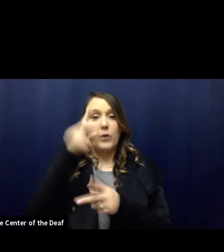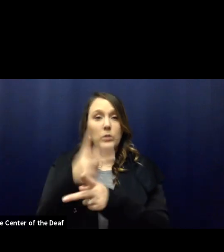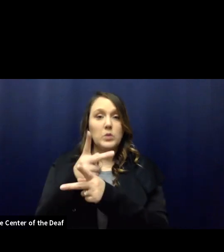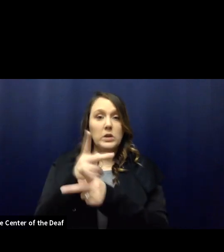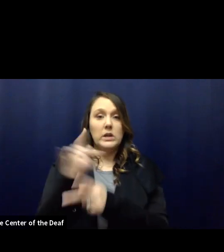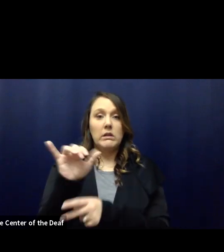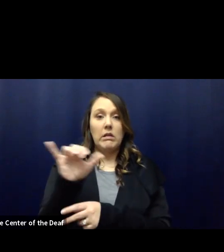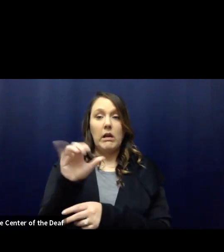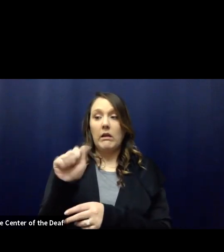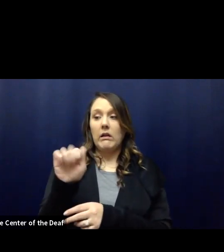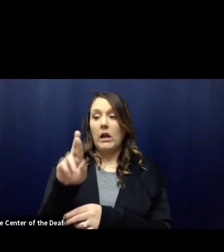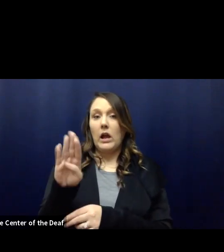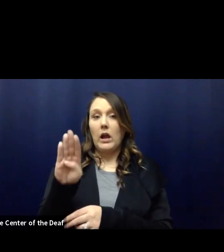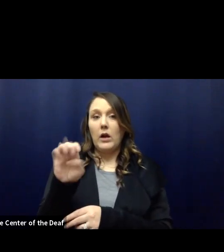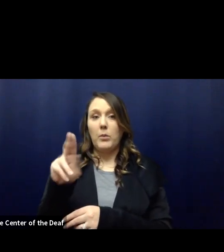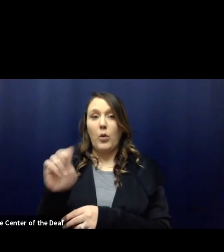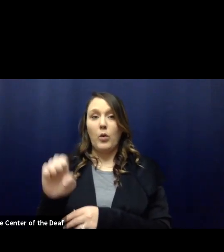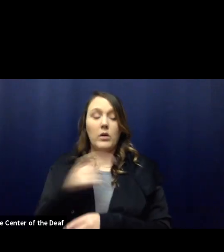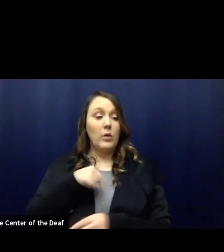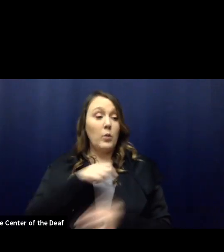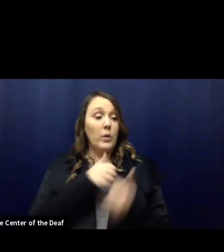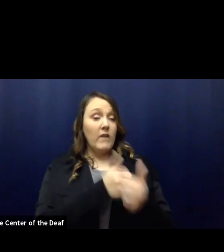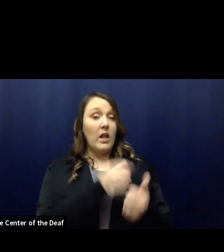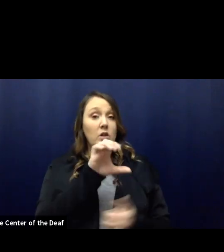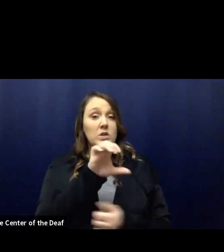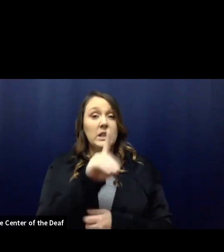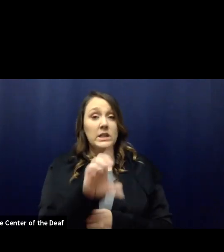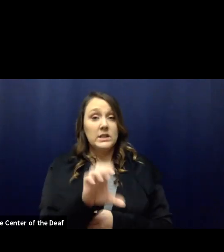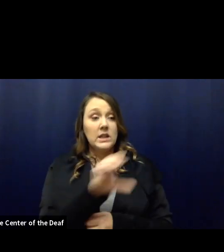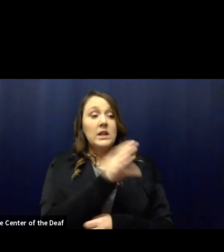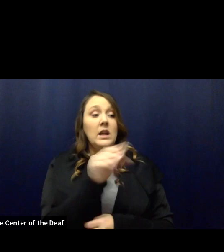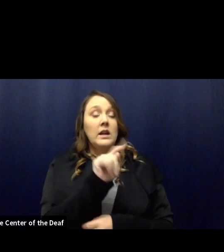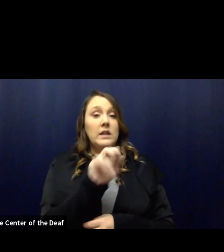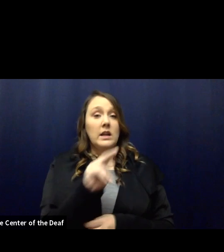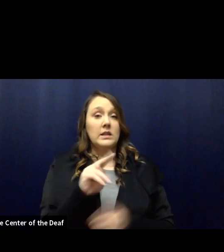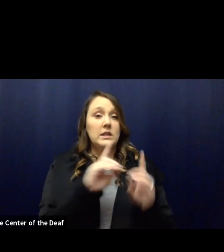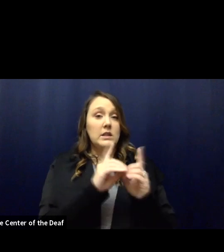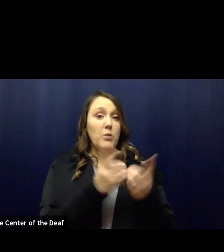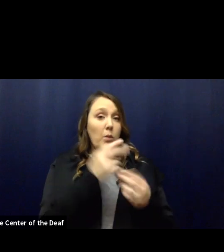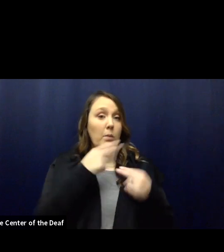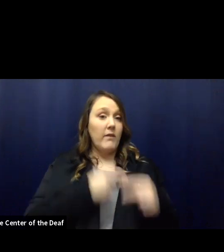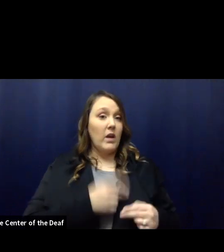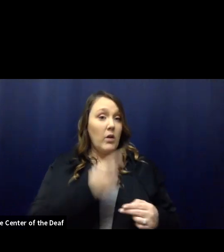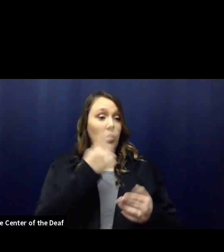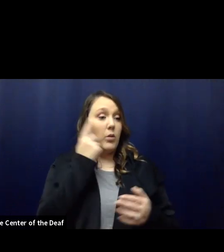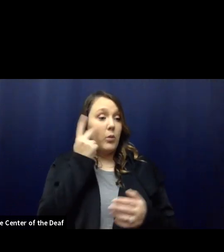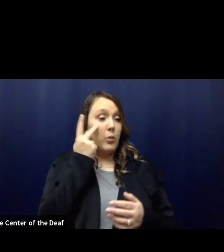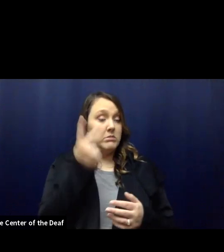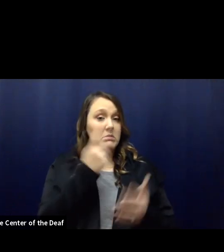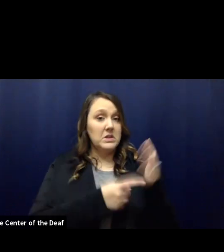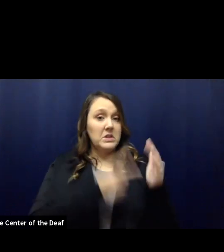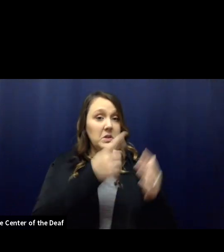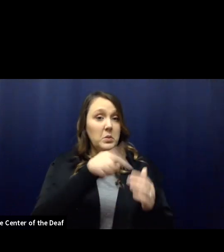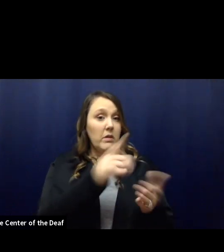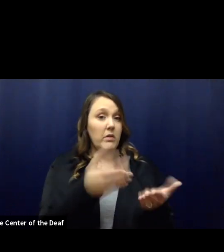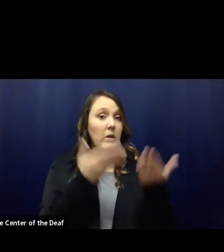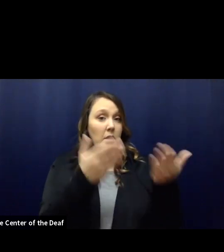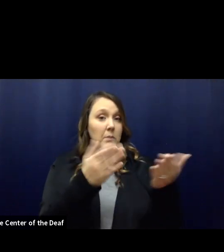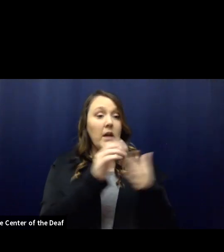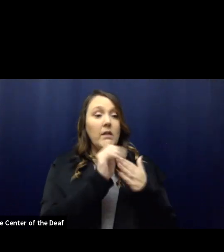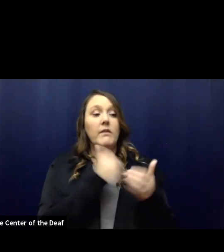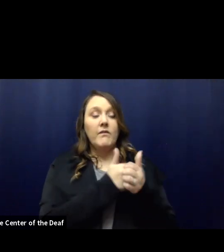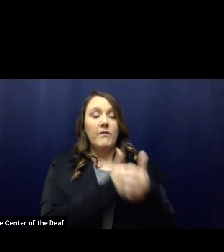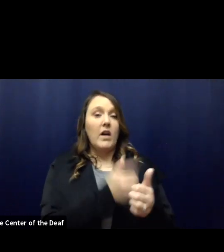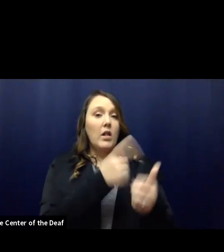follow what the Tennessee Department of Health and the CDC recommends, and follow that guidance moving forward. So waiting